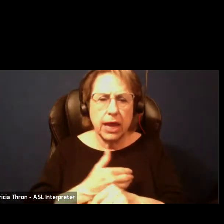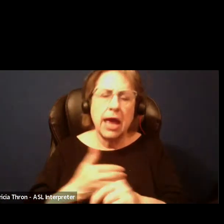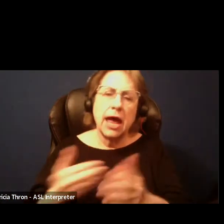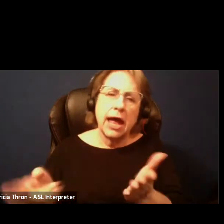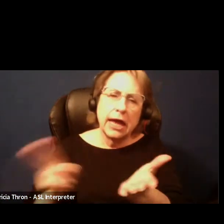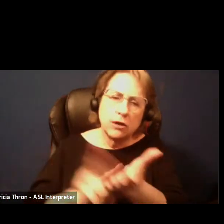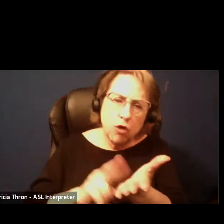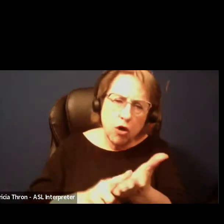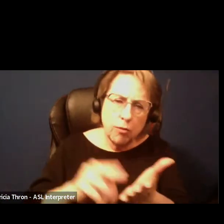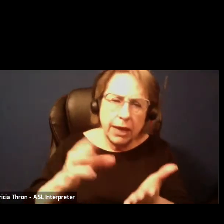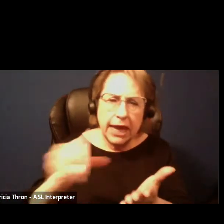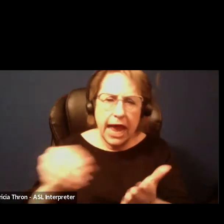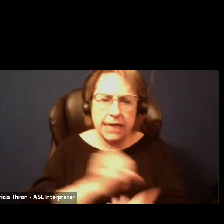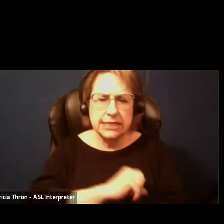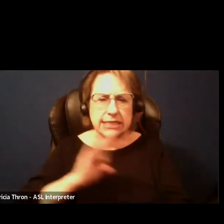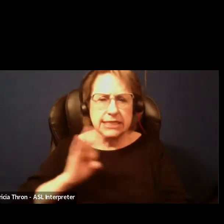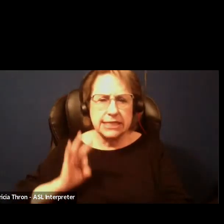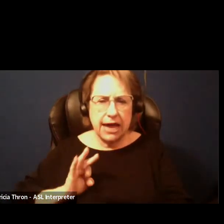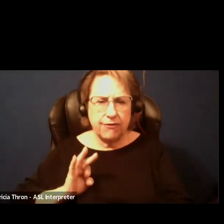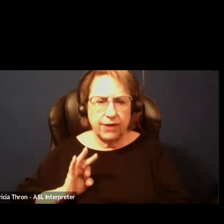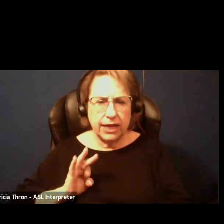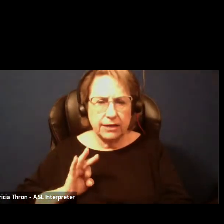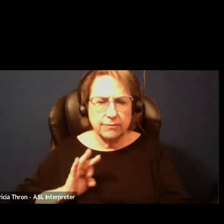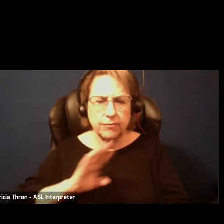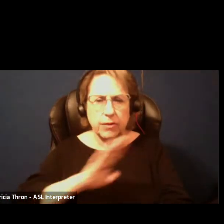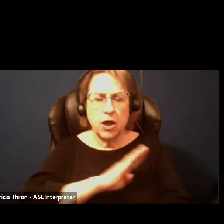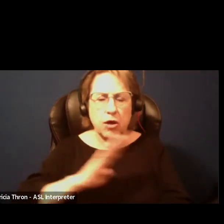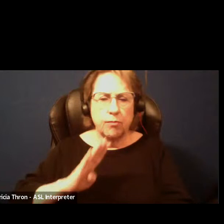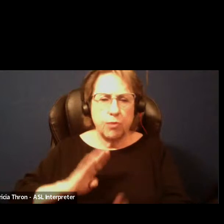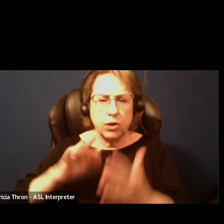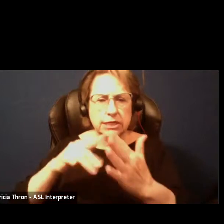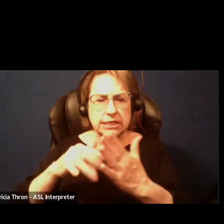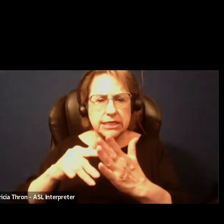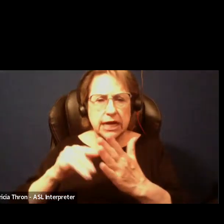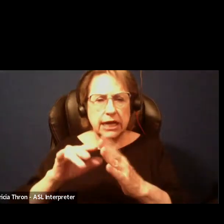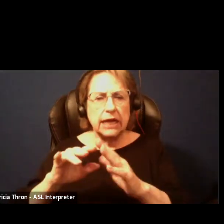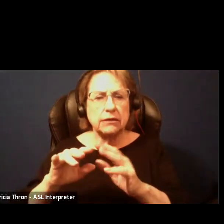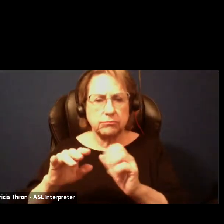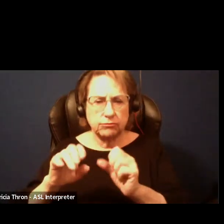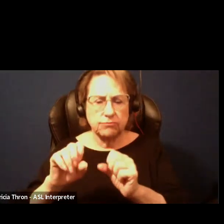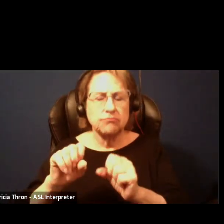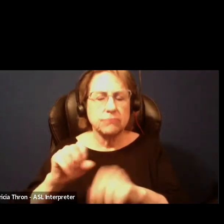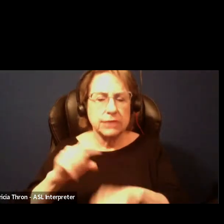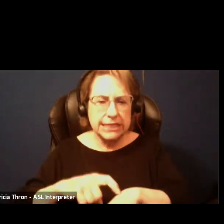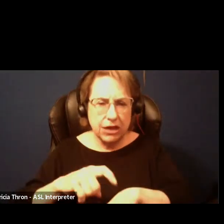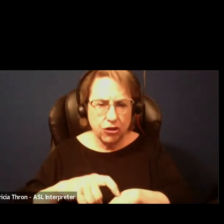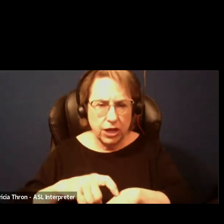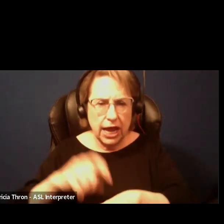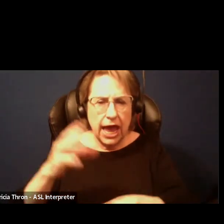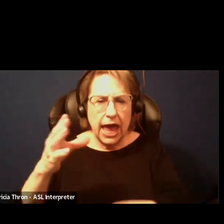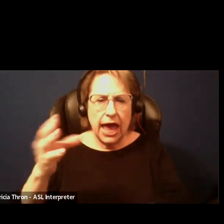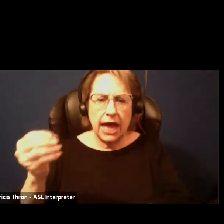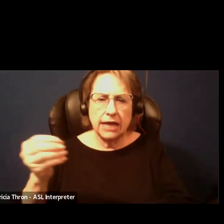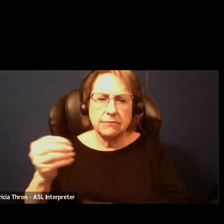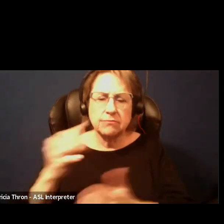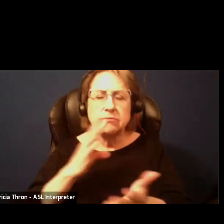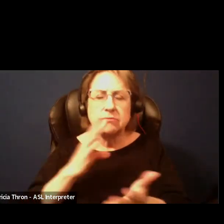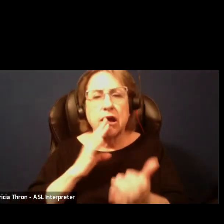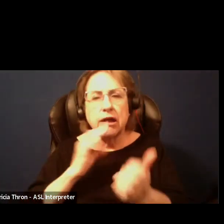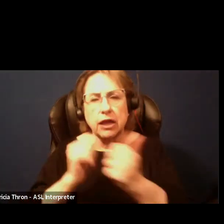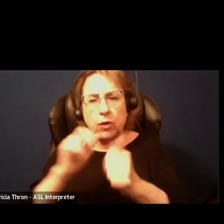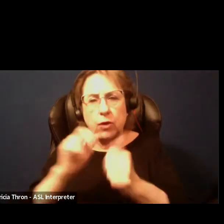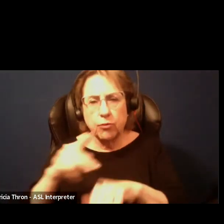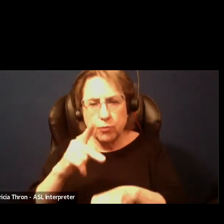board workshop or board study session. And you know, talking with principals as